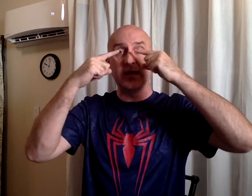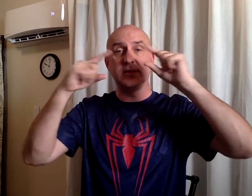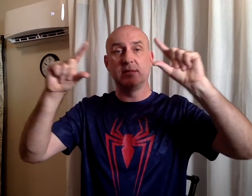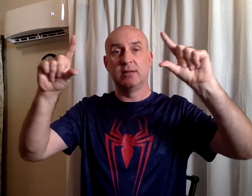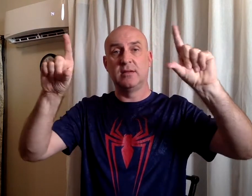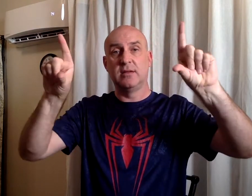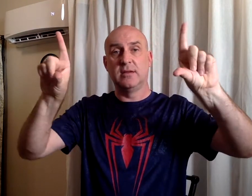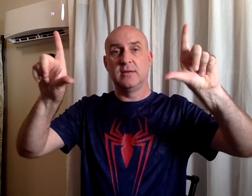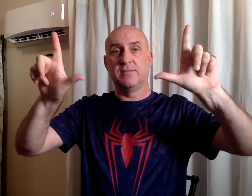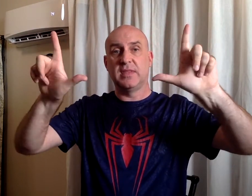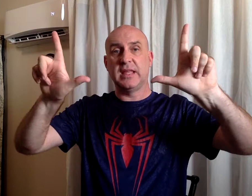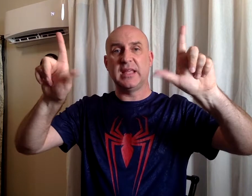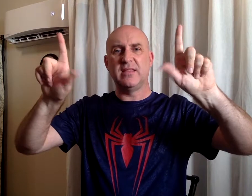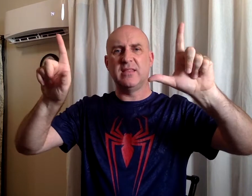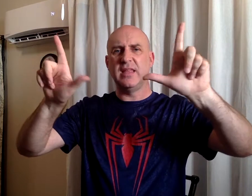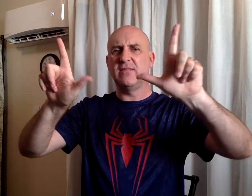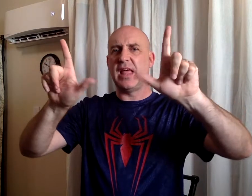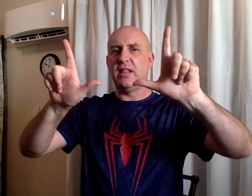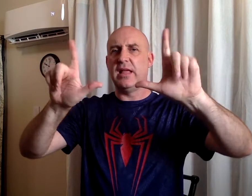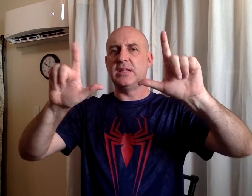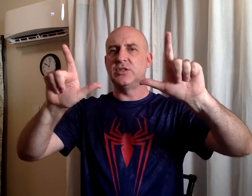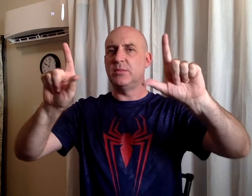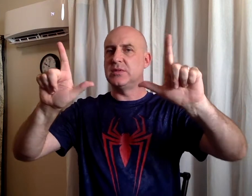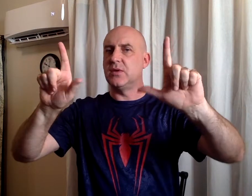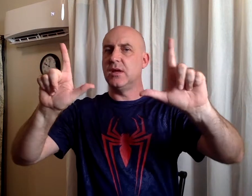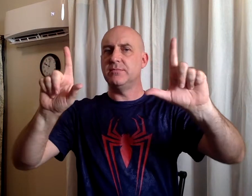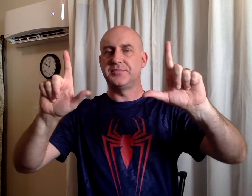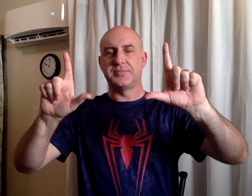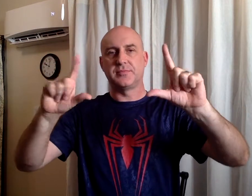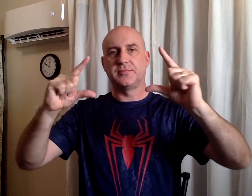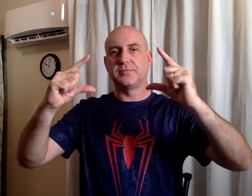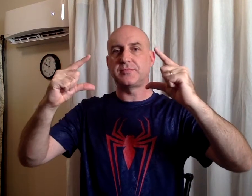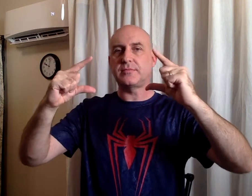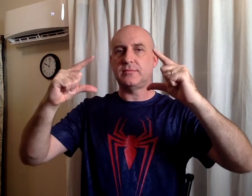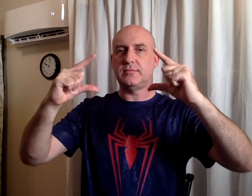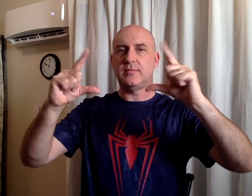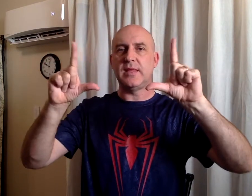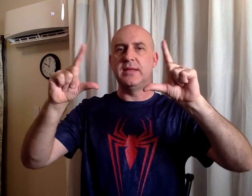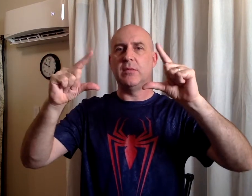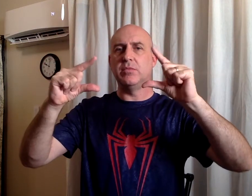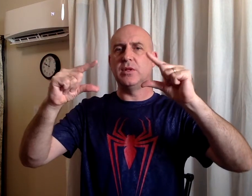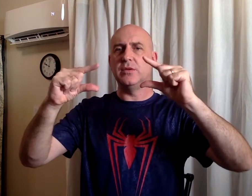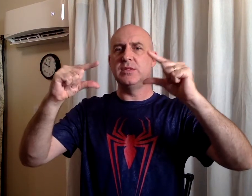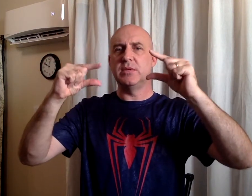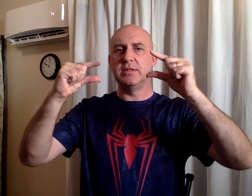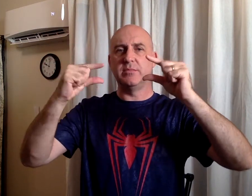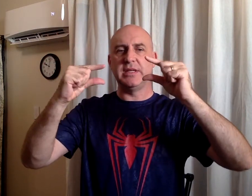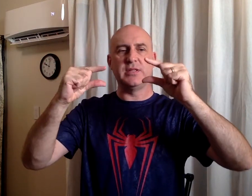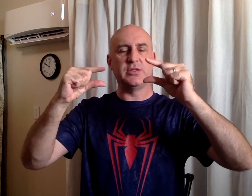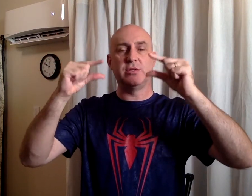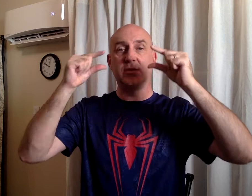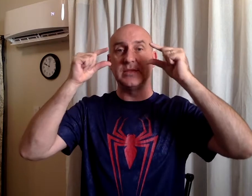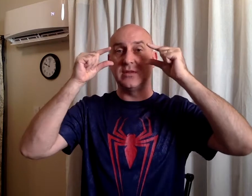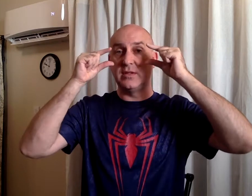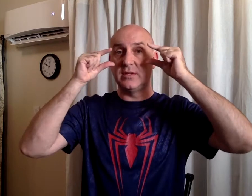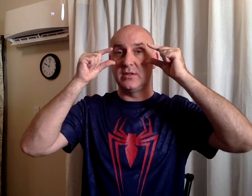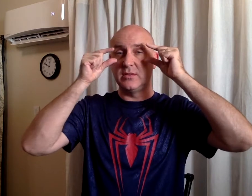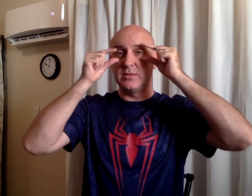eyes. Like, think of L hand shapes, okay? Now, close them a little bit and turn them so that it's almost like you're